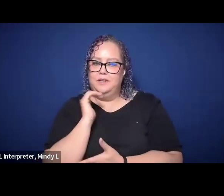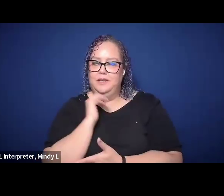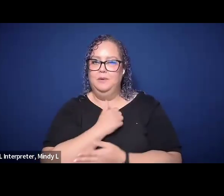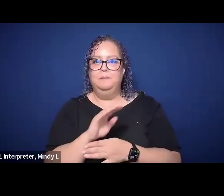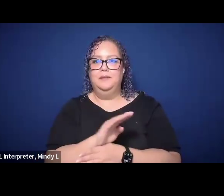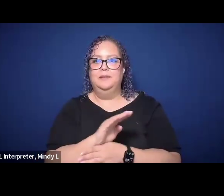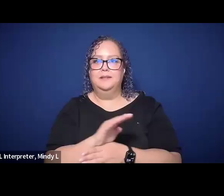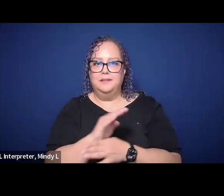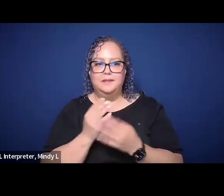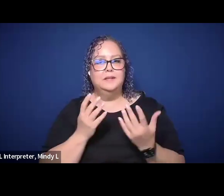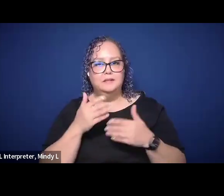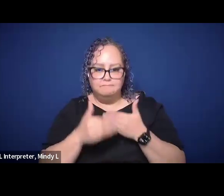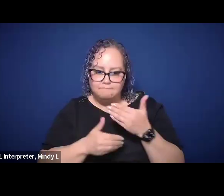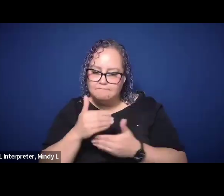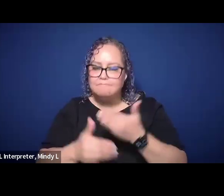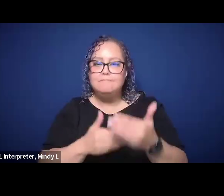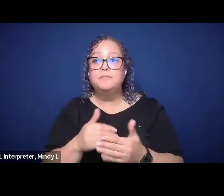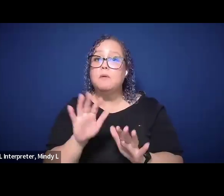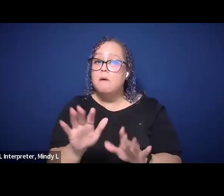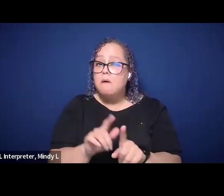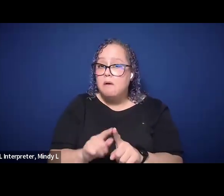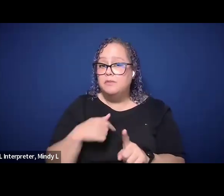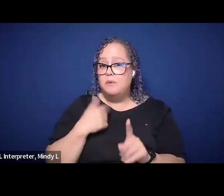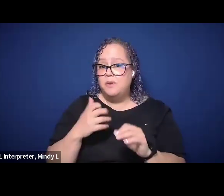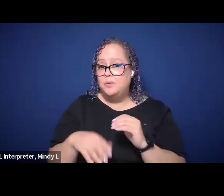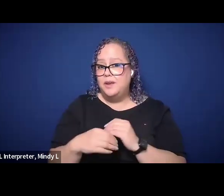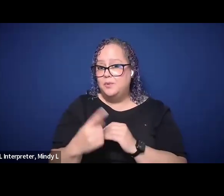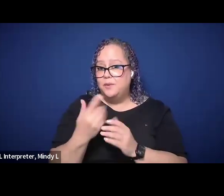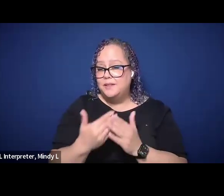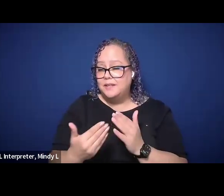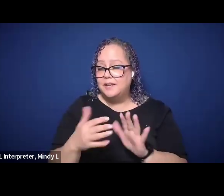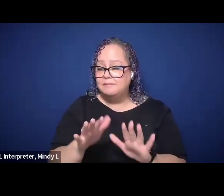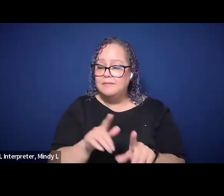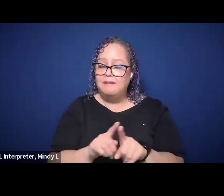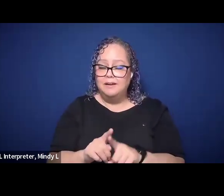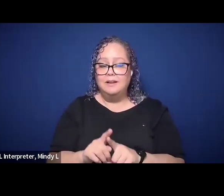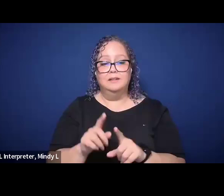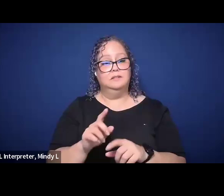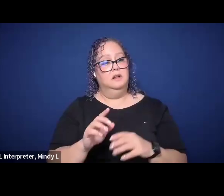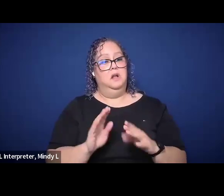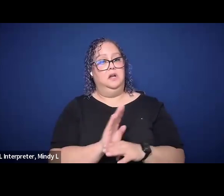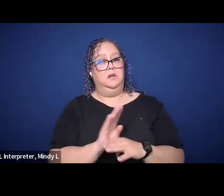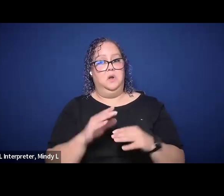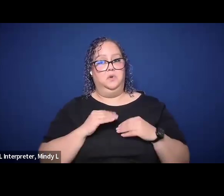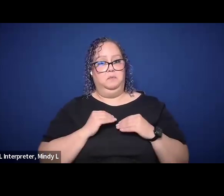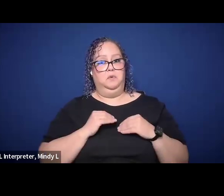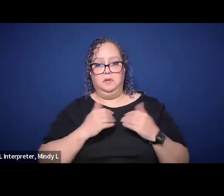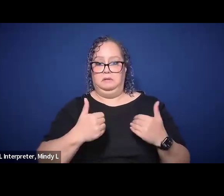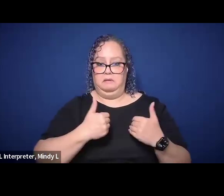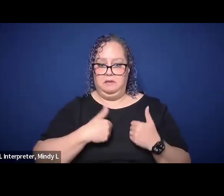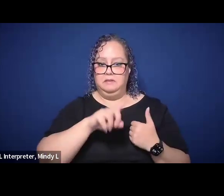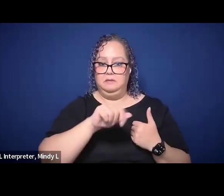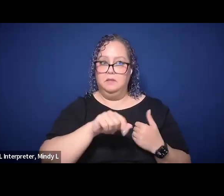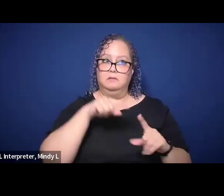activities. And then just a note I want to add here is that as entrepreneurs with disabilities, especially those of us who have chronic